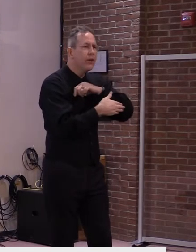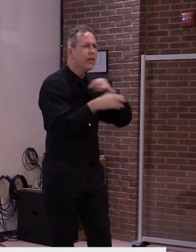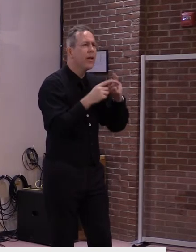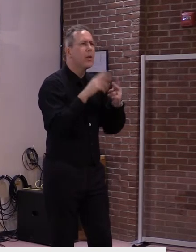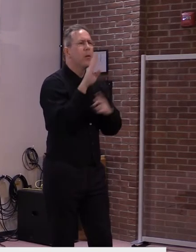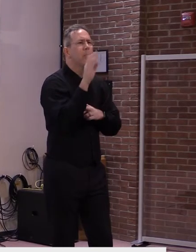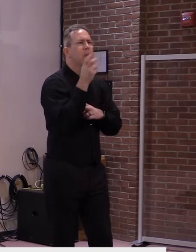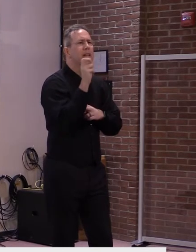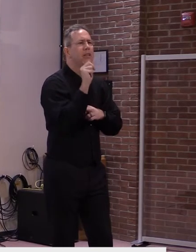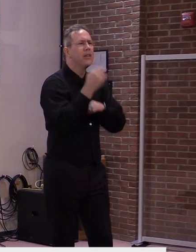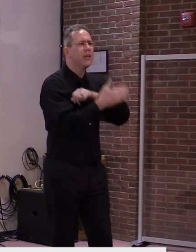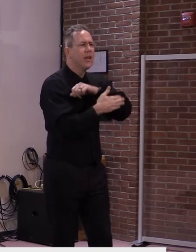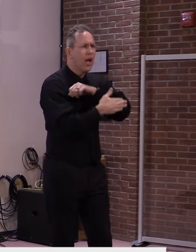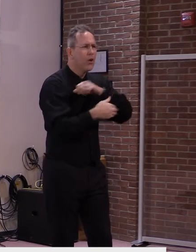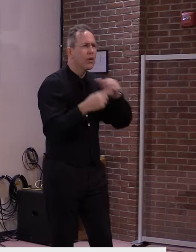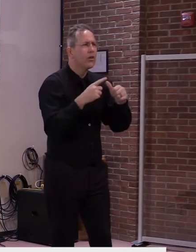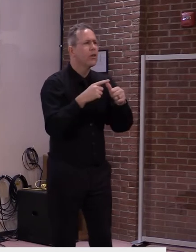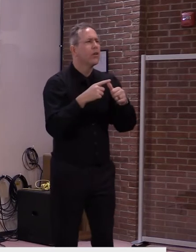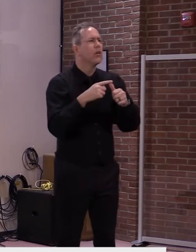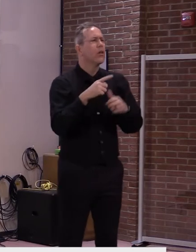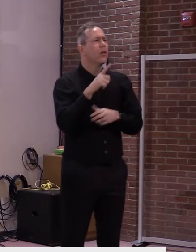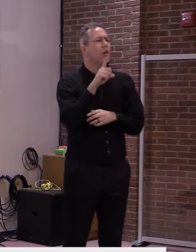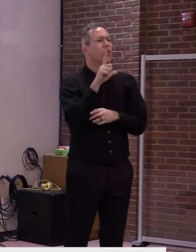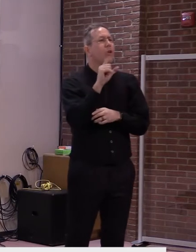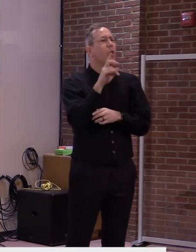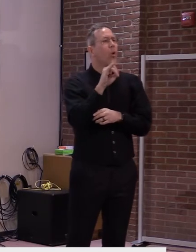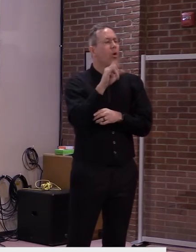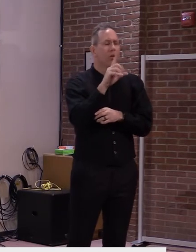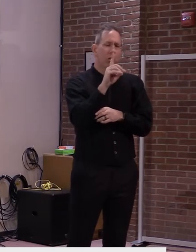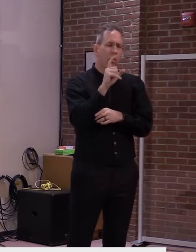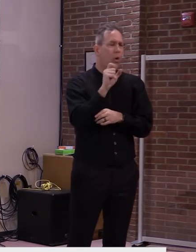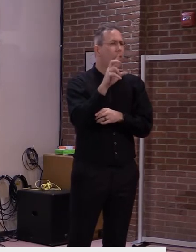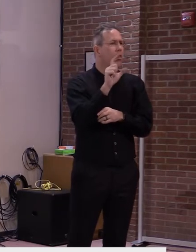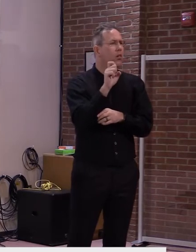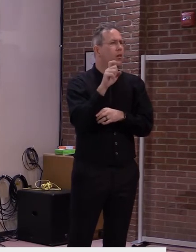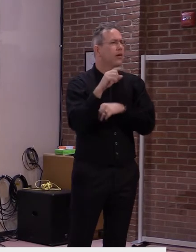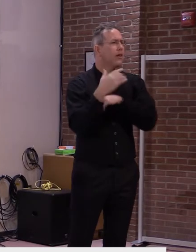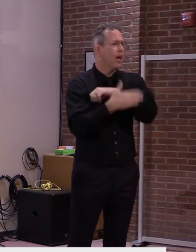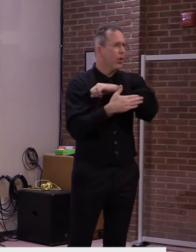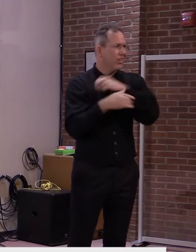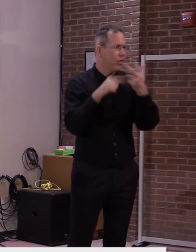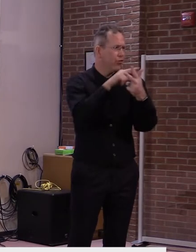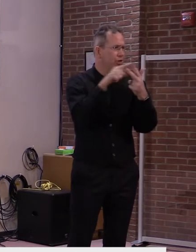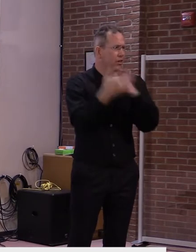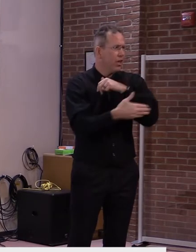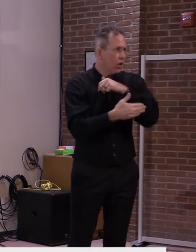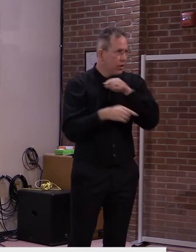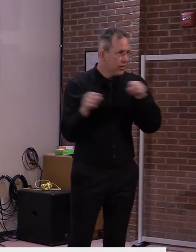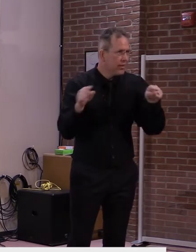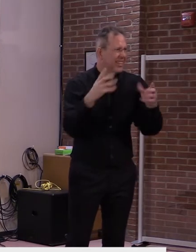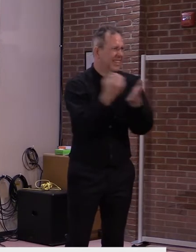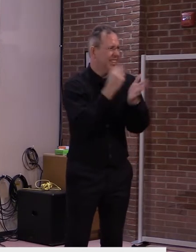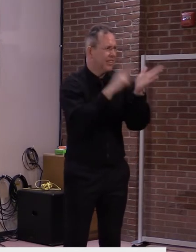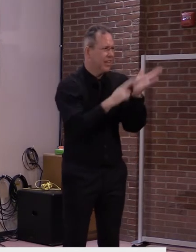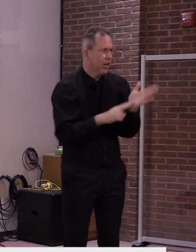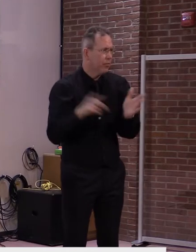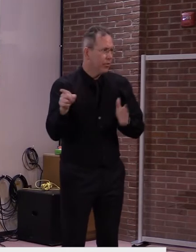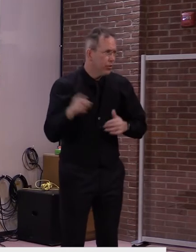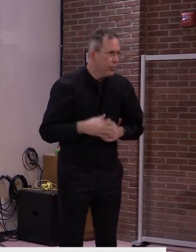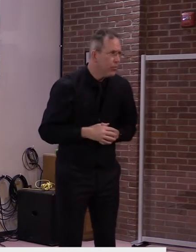which include BIPOC community and individuals in the 1A grouping. We hope to